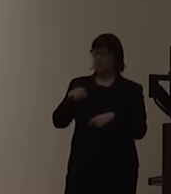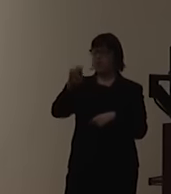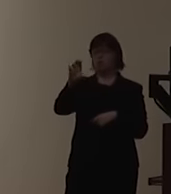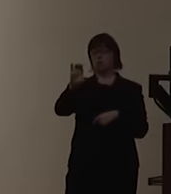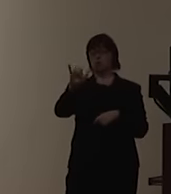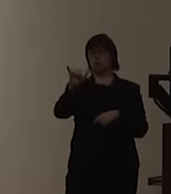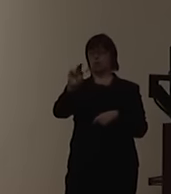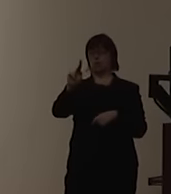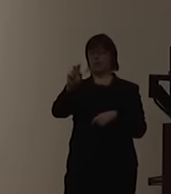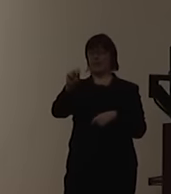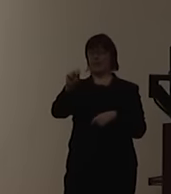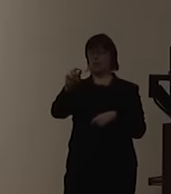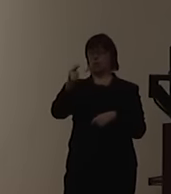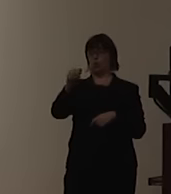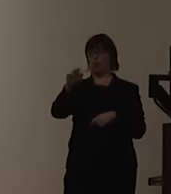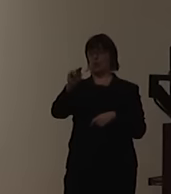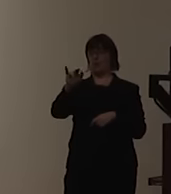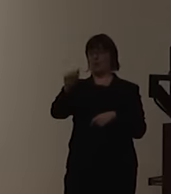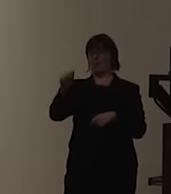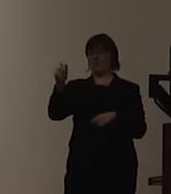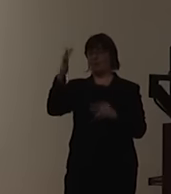virus.